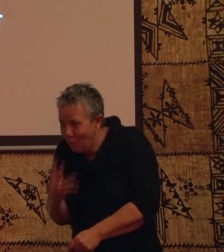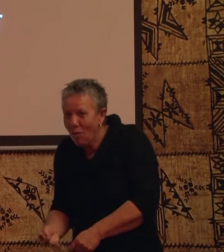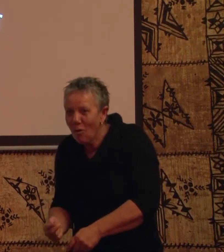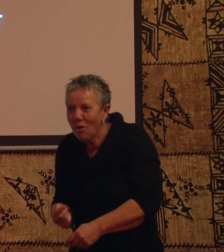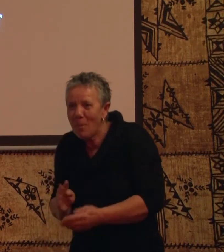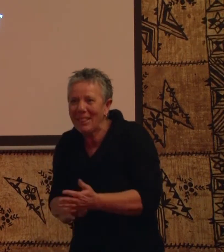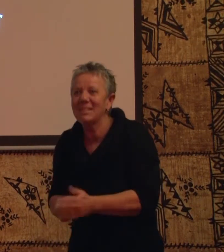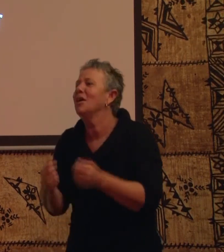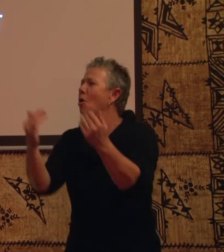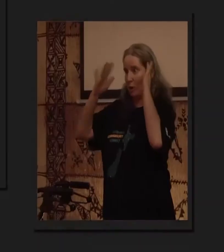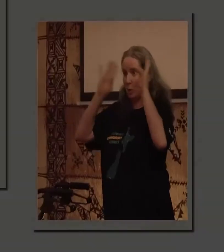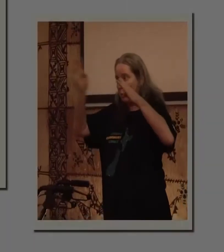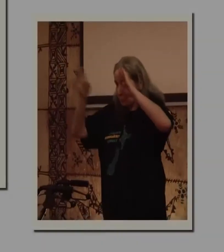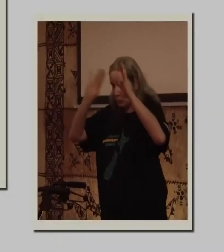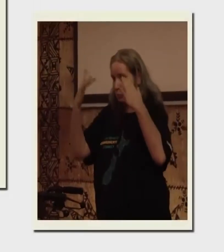Vicky Carter.